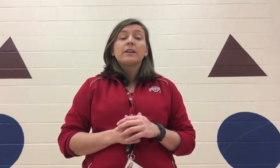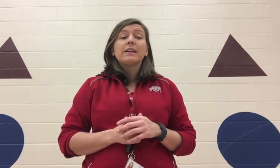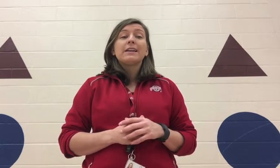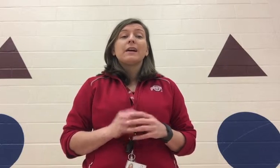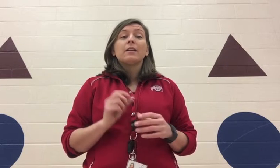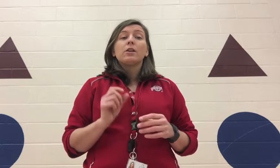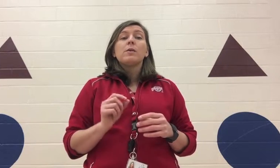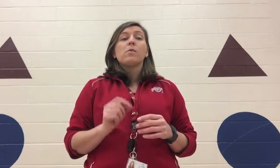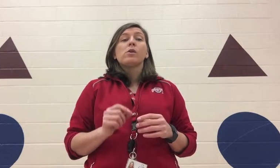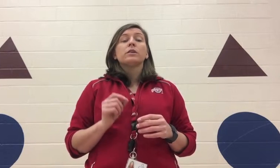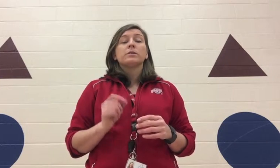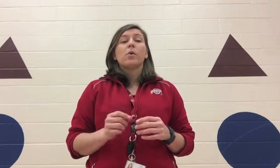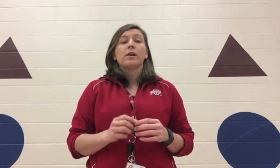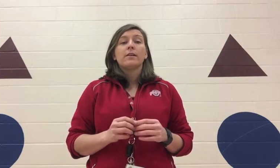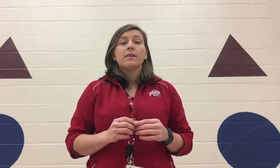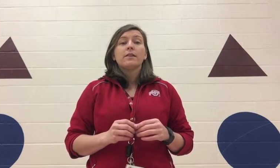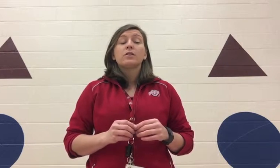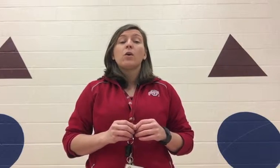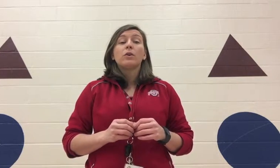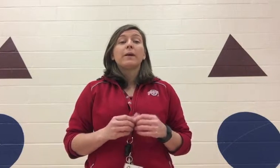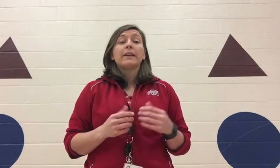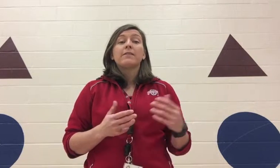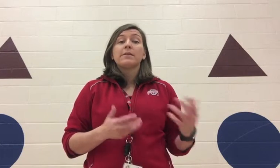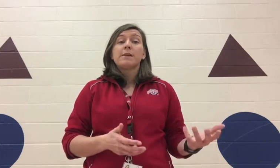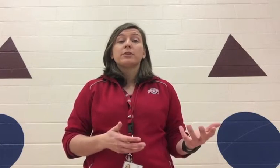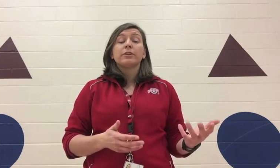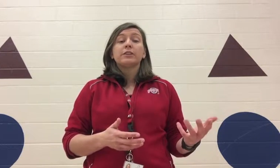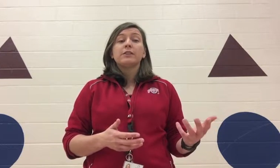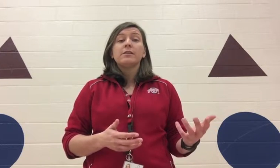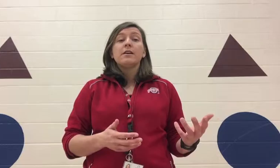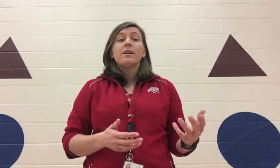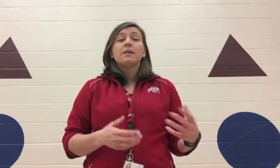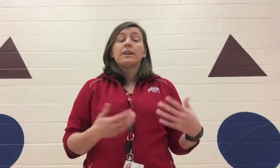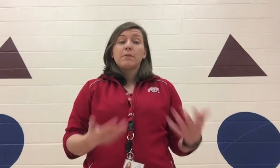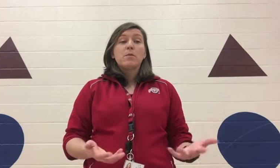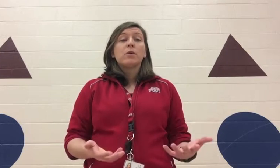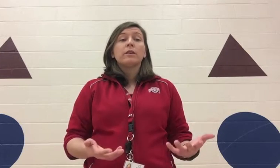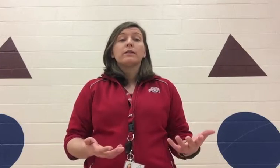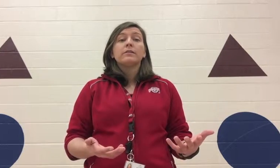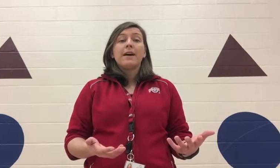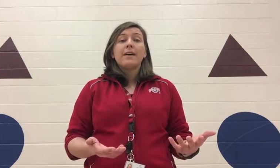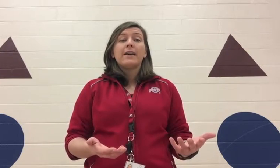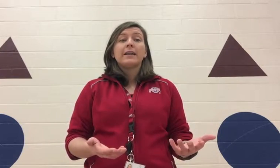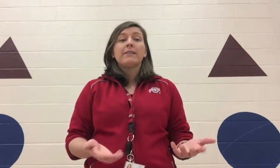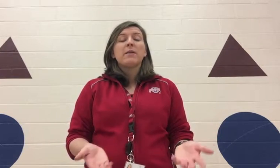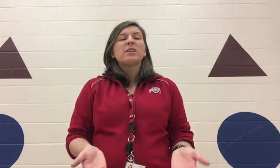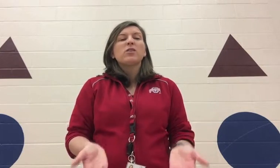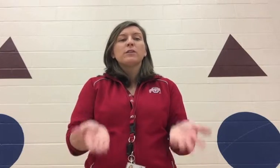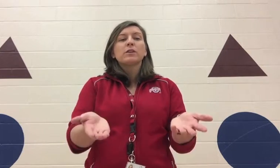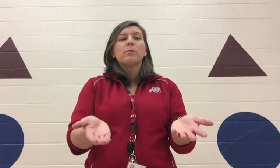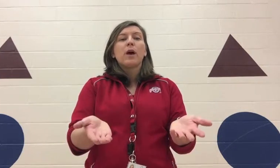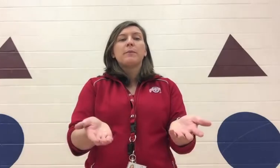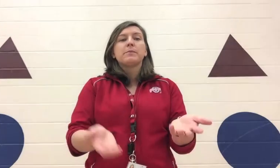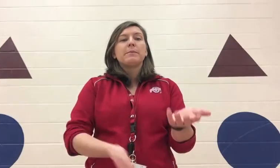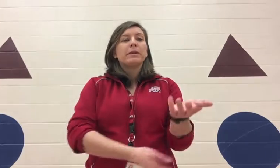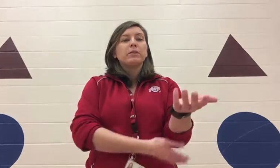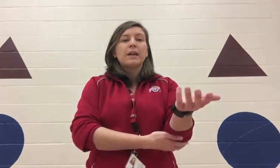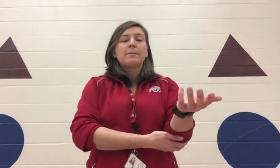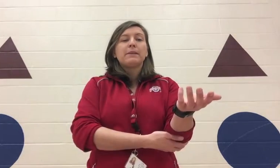need a little bit more support. So you might give them a demonstration, give them the words, and then give them a little physical prompt, maybe a little tap to the